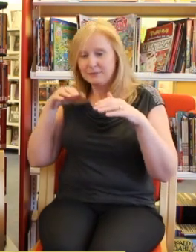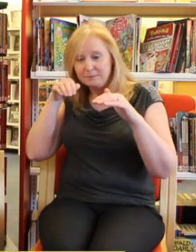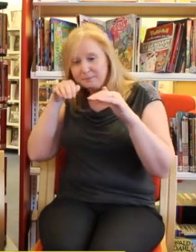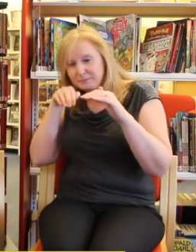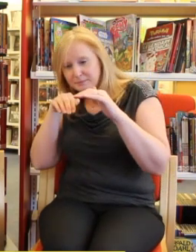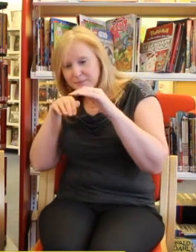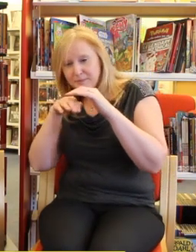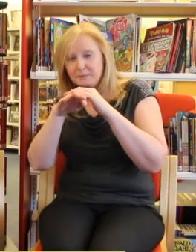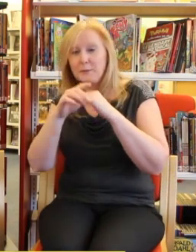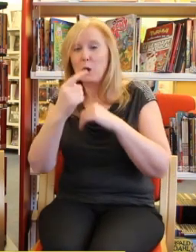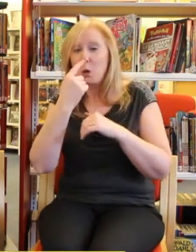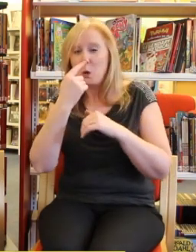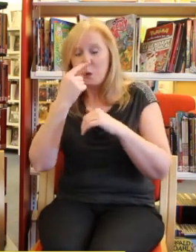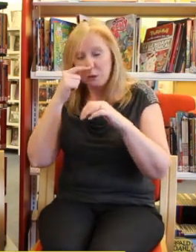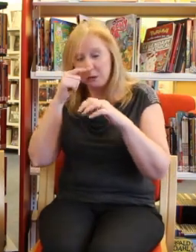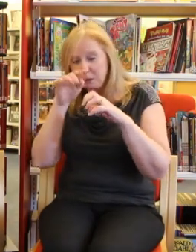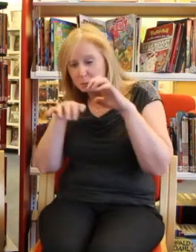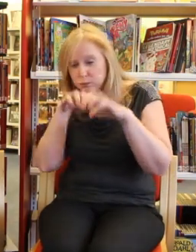the giant's nose.